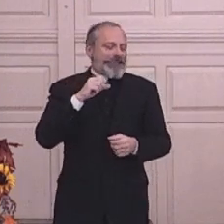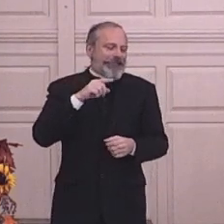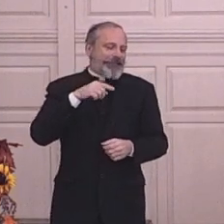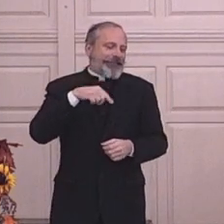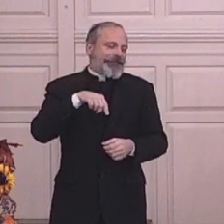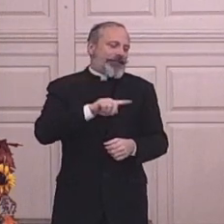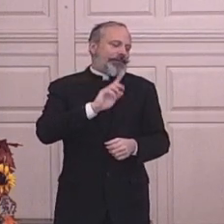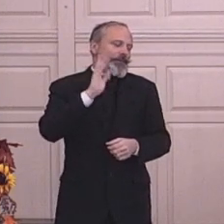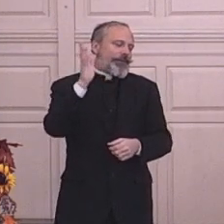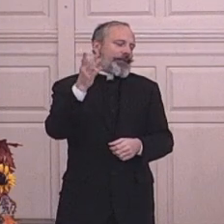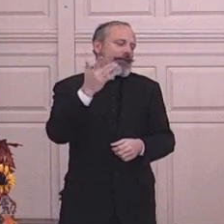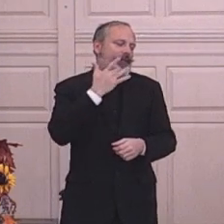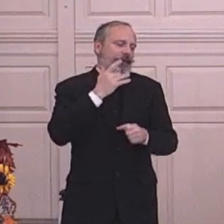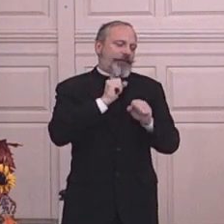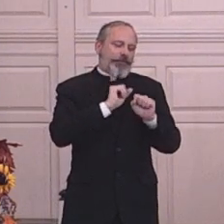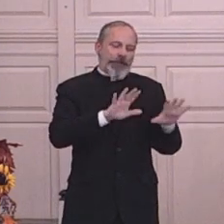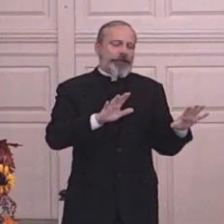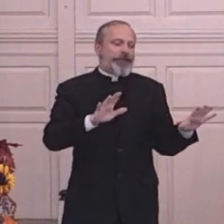and